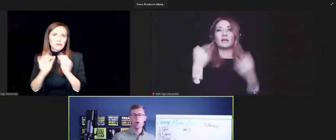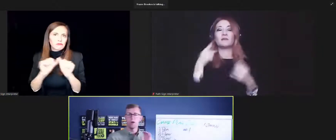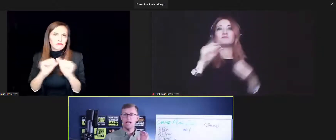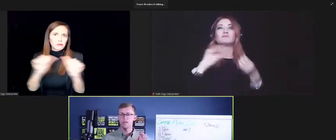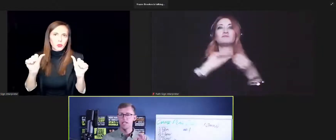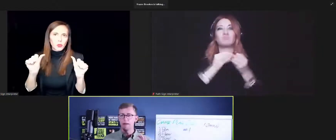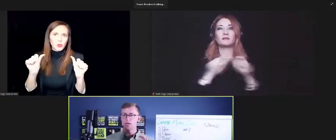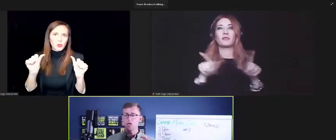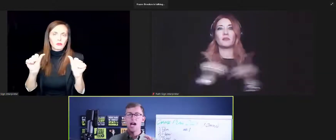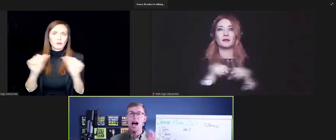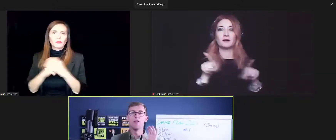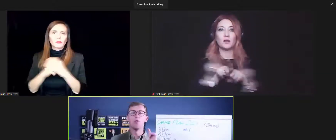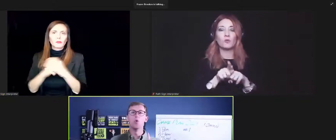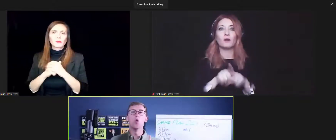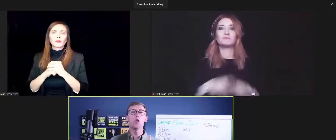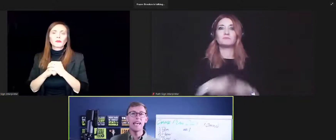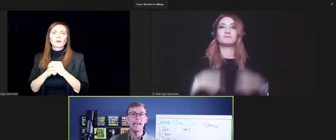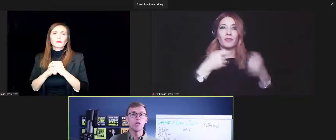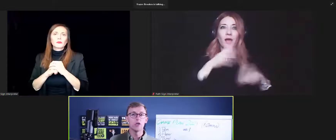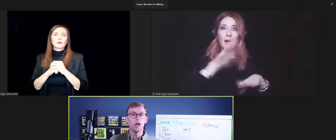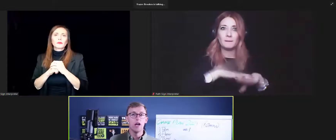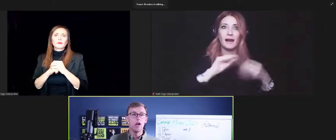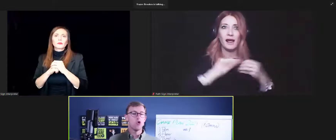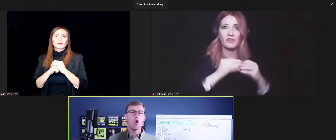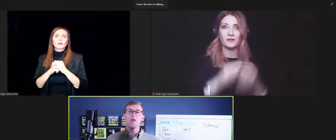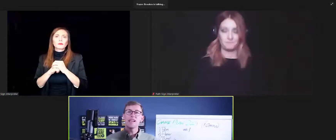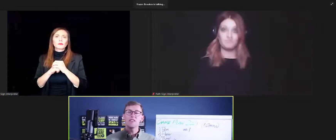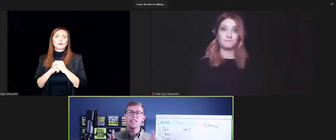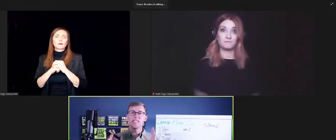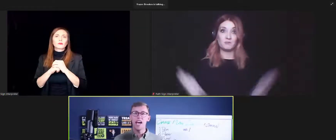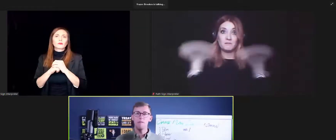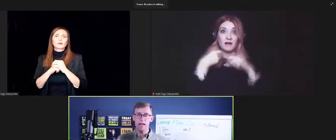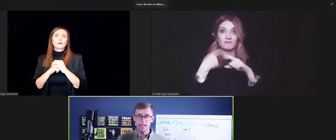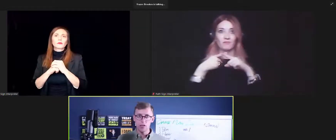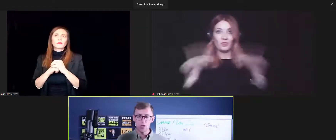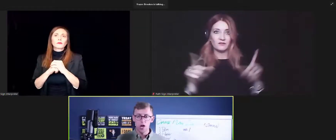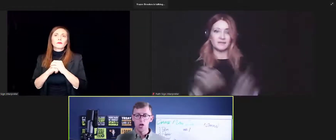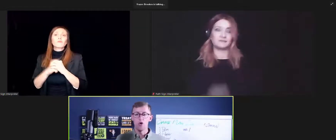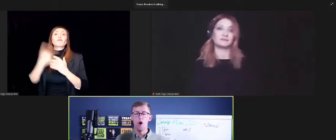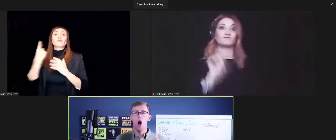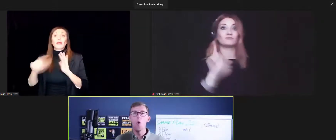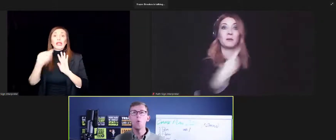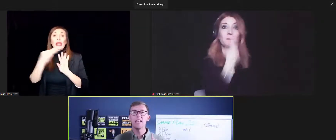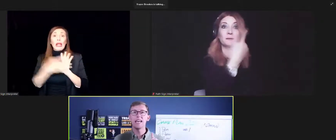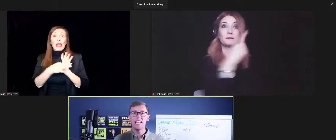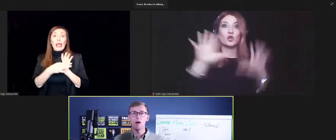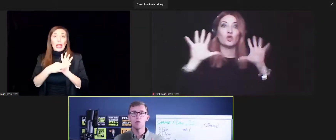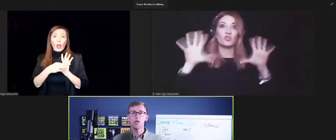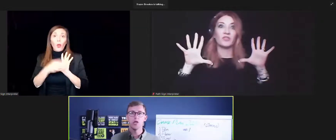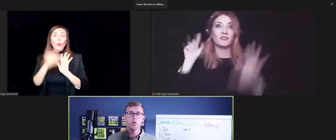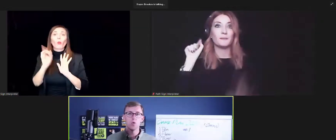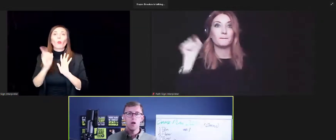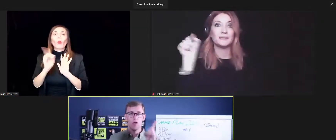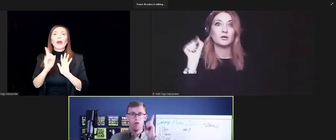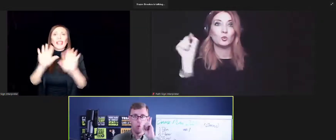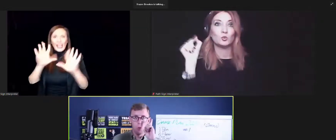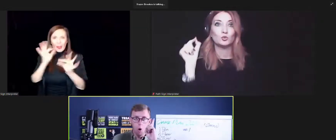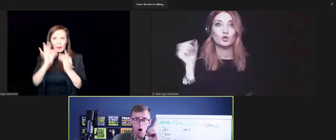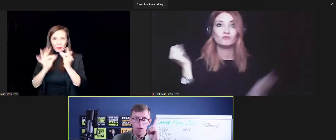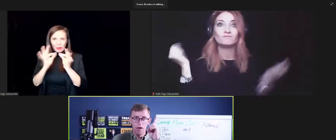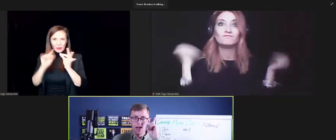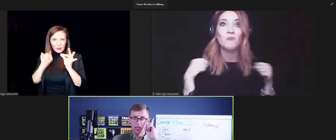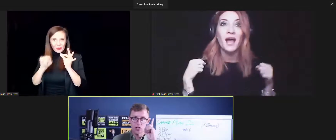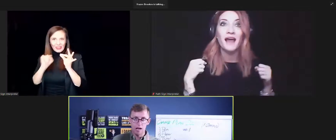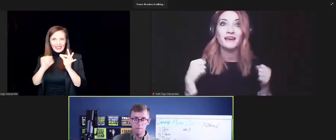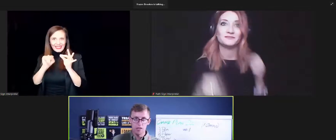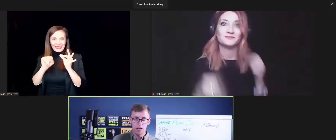They only last for 10 minutes. And the rule is, during the 10 minutes, you are only allowed to do the